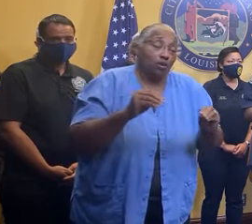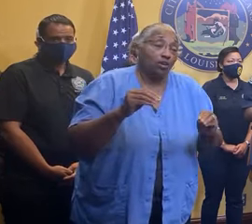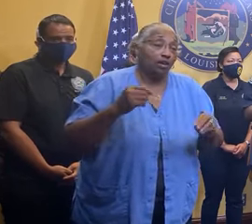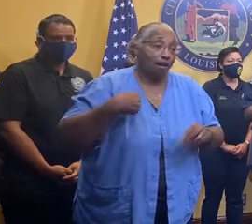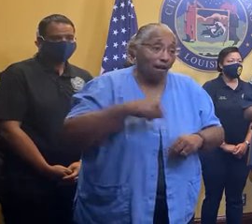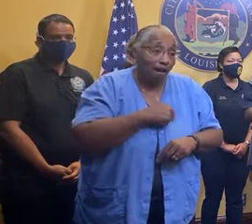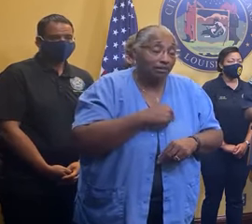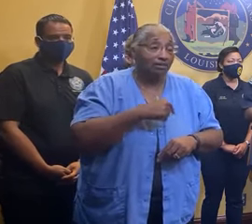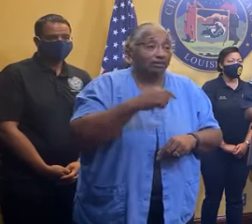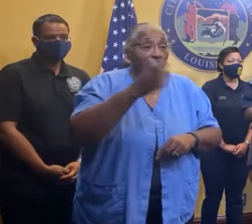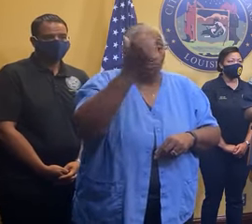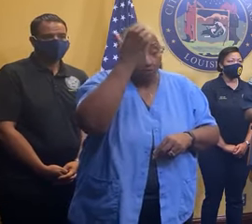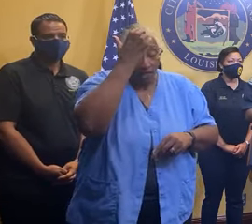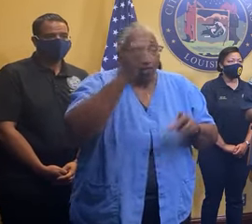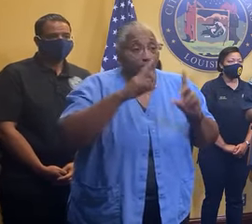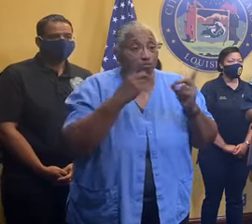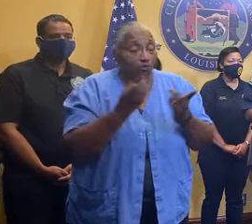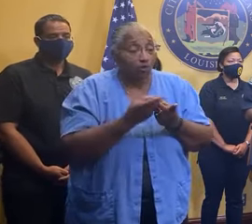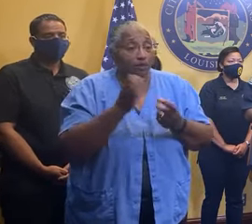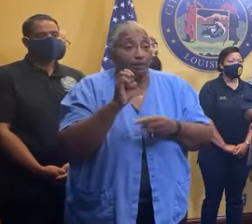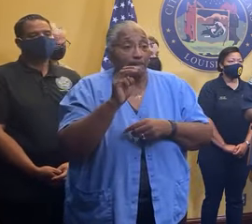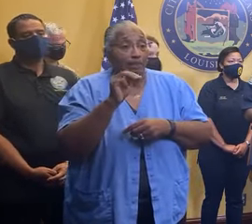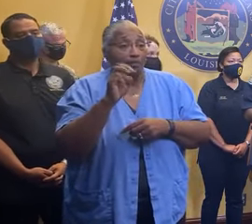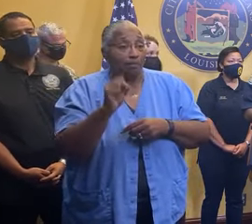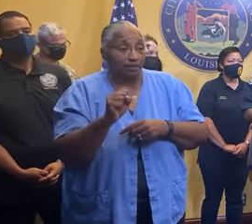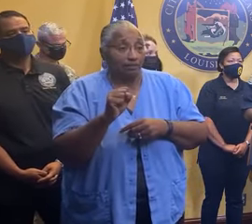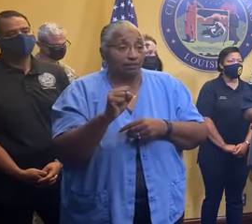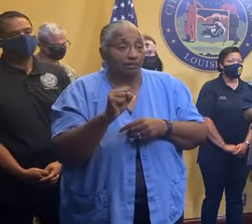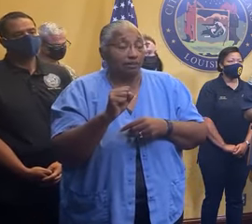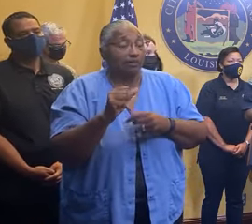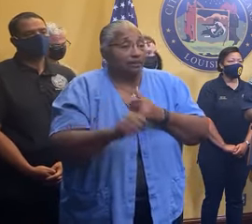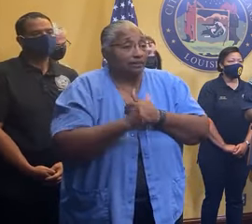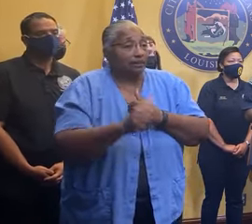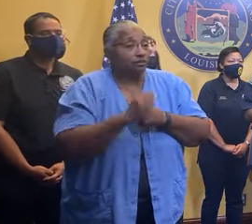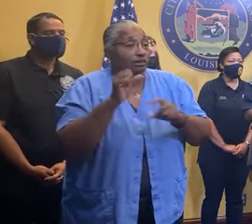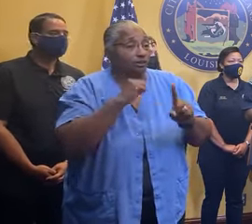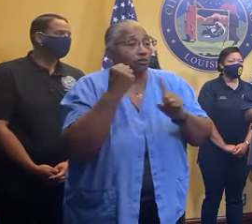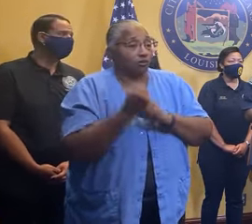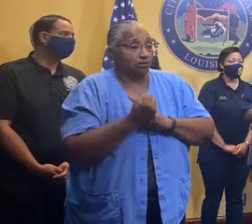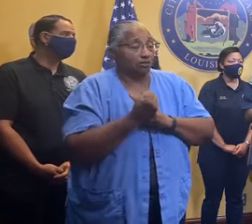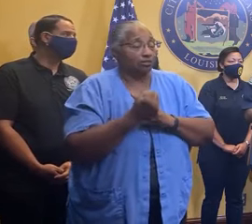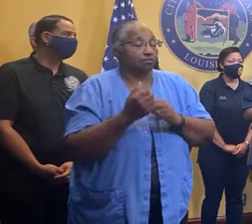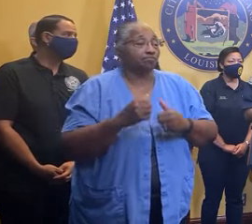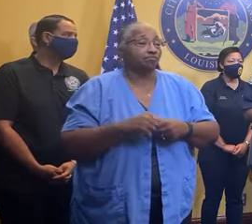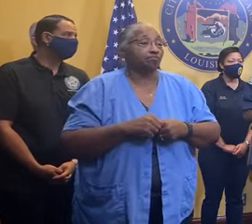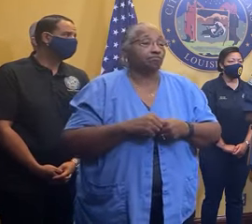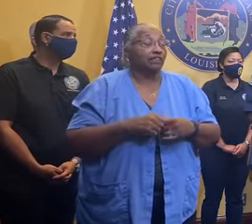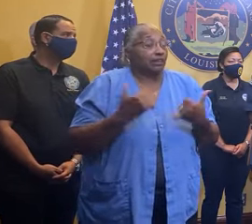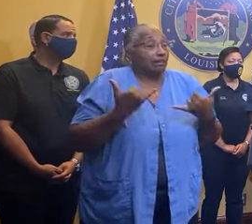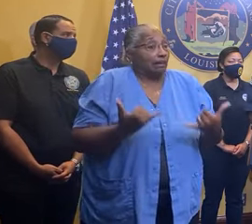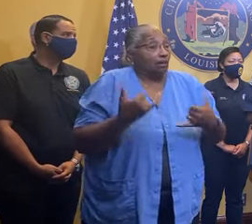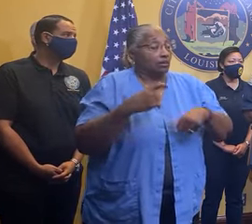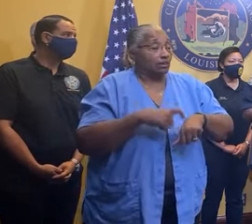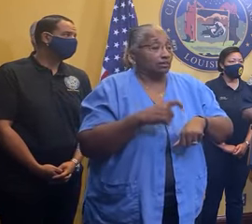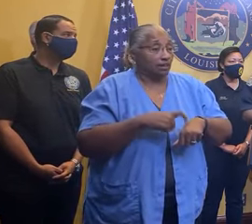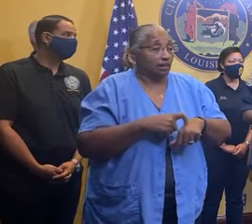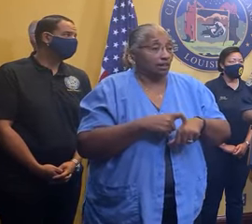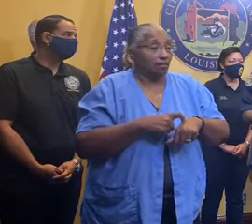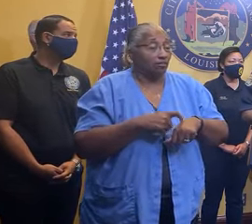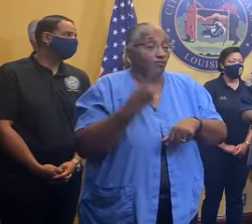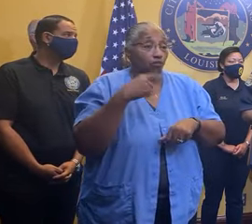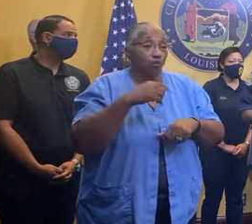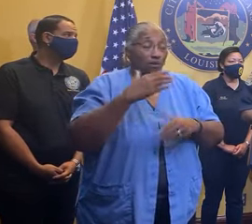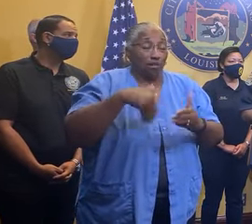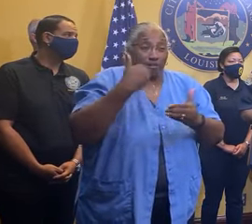department, do not put our EMS in harm's way, is you're putting yourselves in harm's way. Now is the time, and over the next